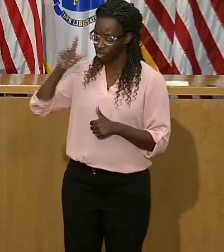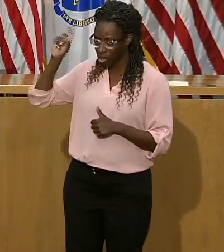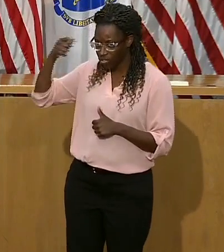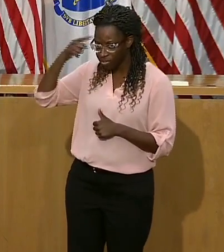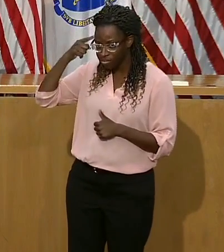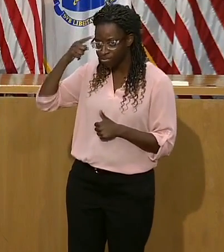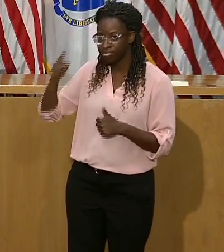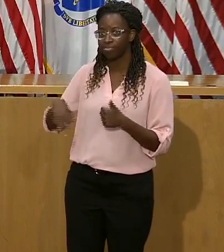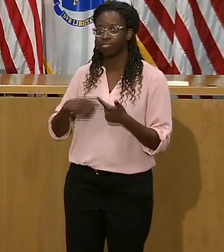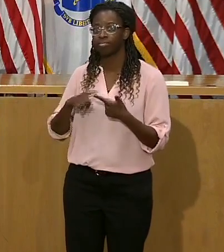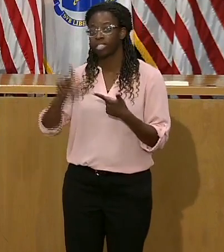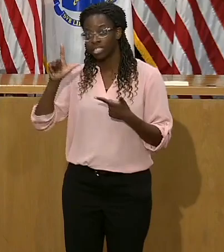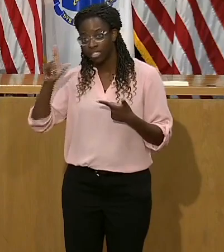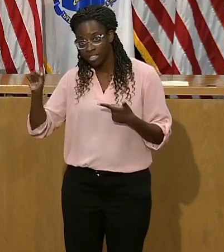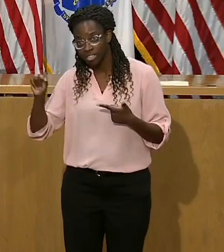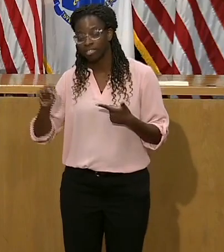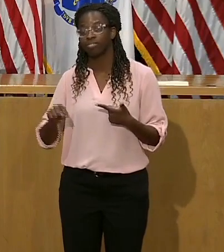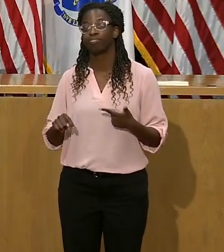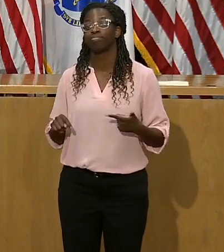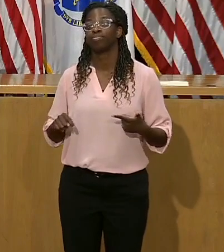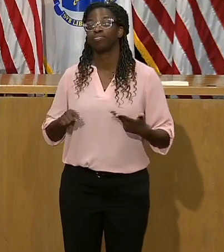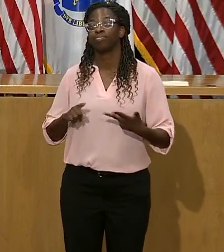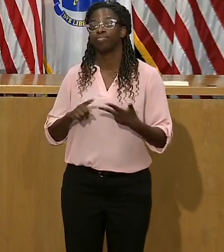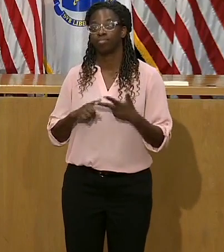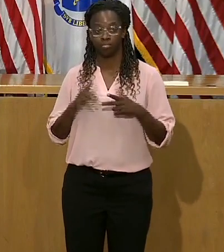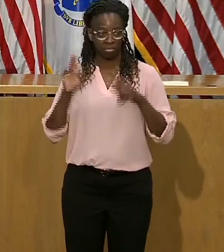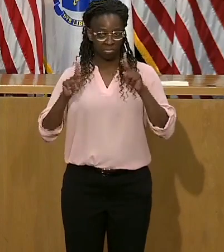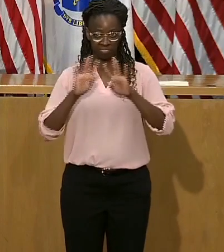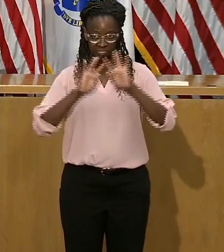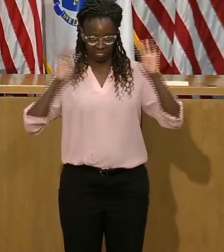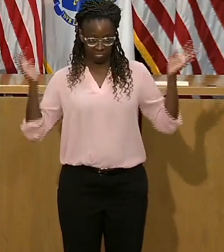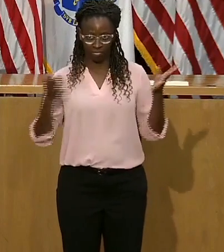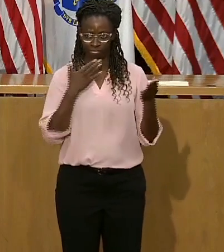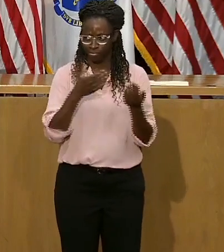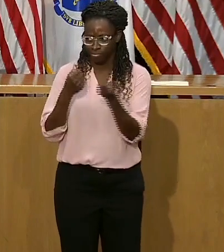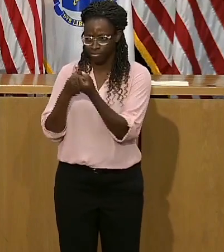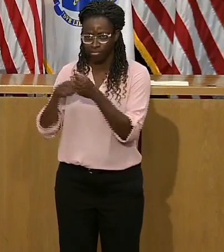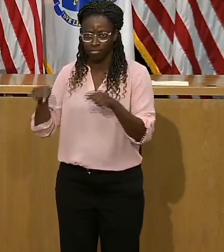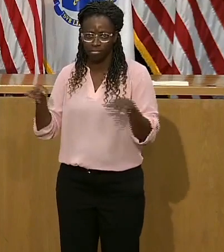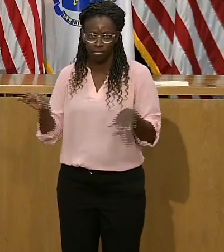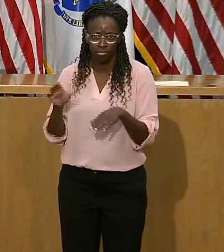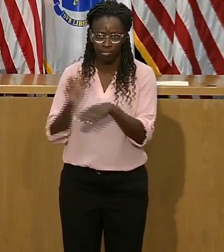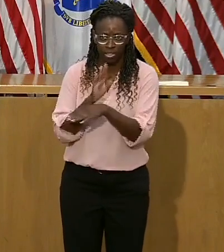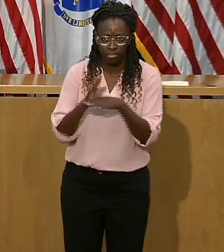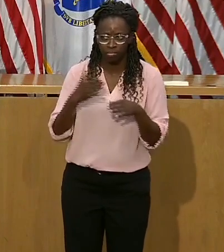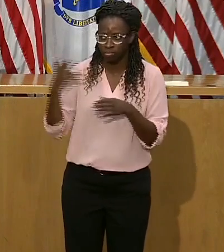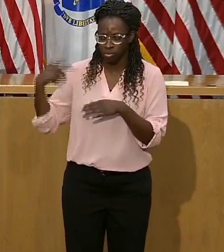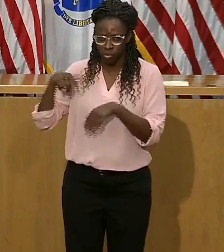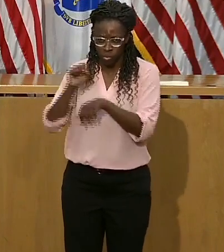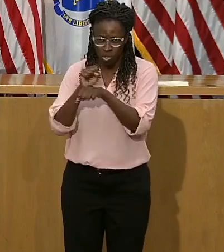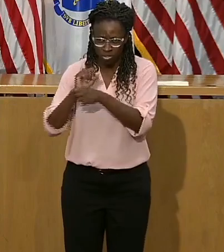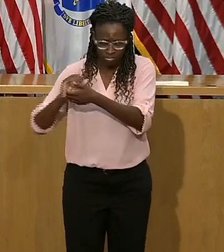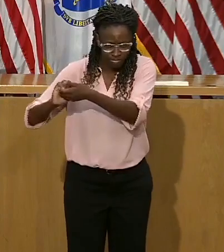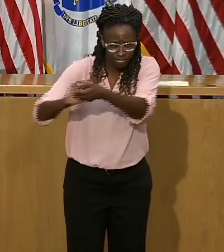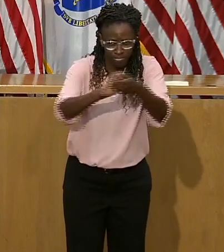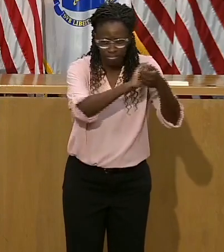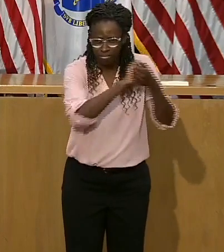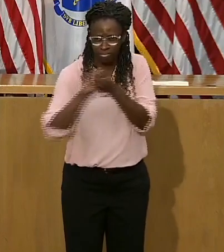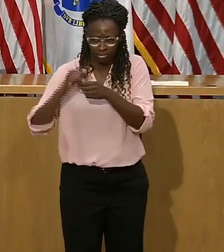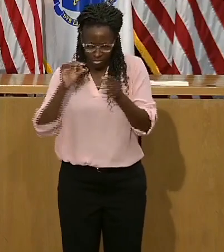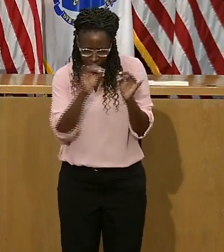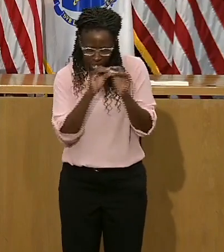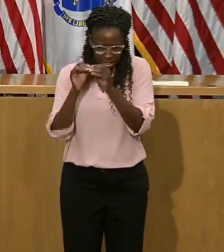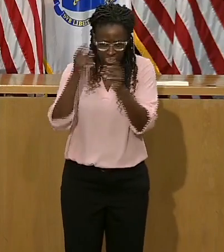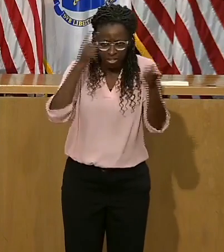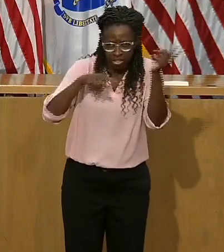Secretaries Keneally and Acosta for their efforts. We have all worked closely together to develop this comprehensive plan which will help promote economic growth